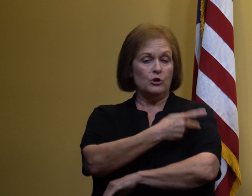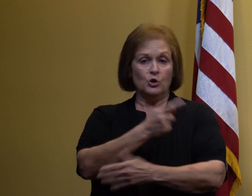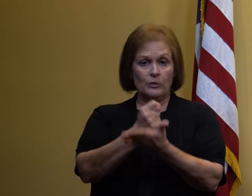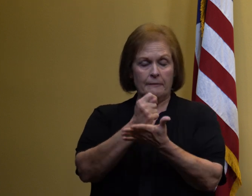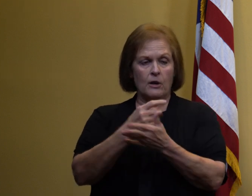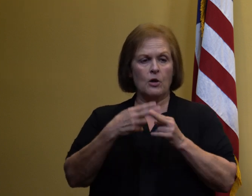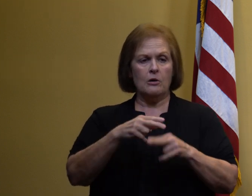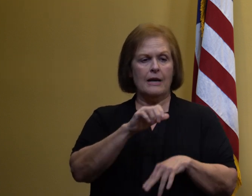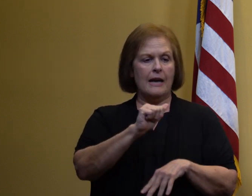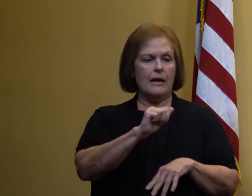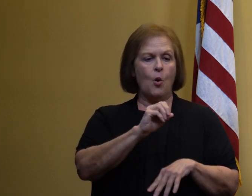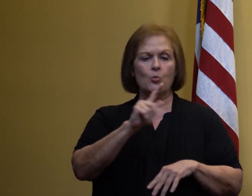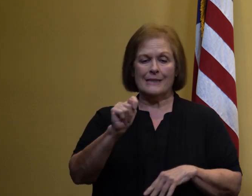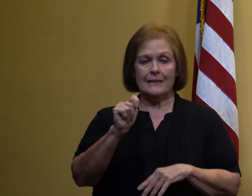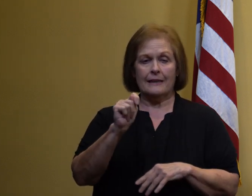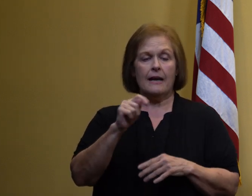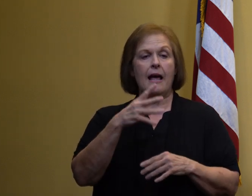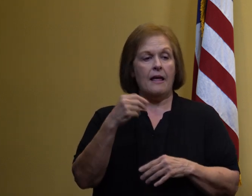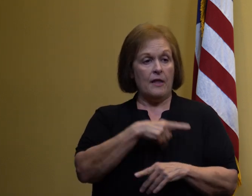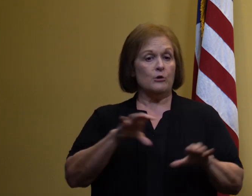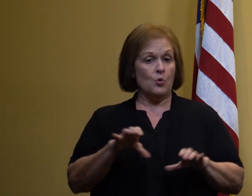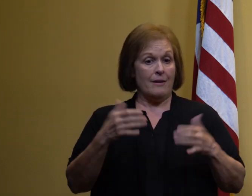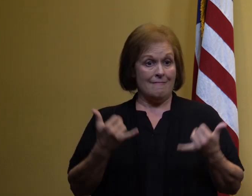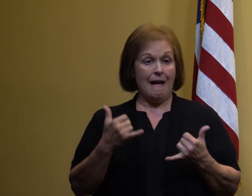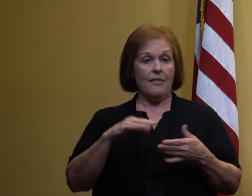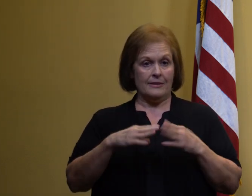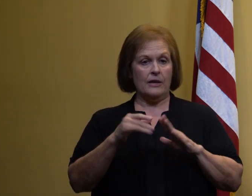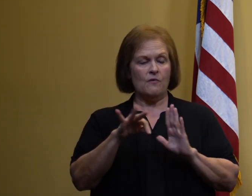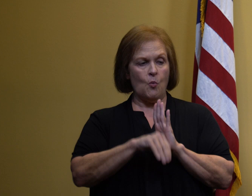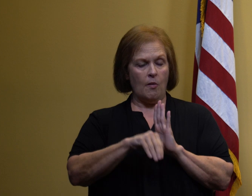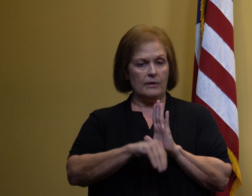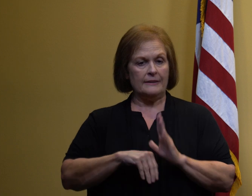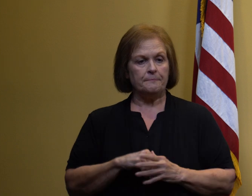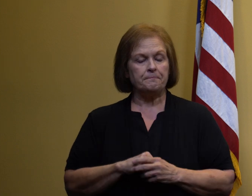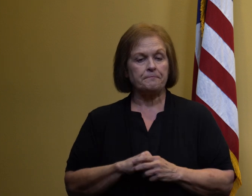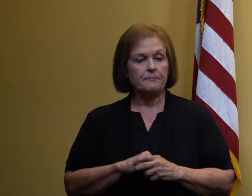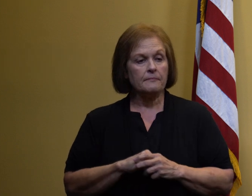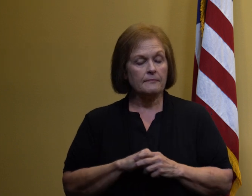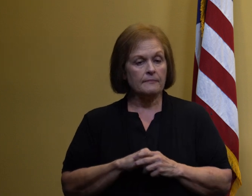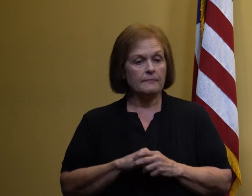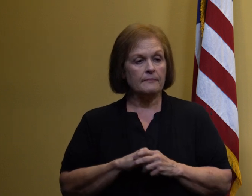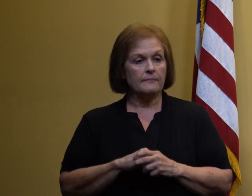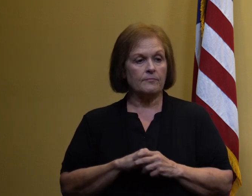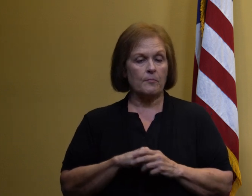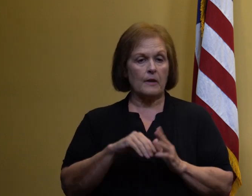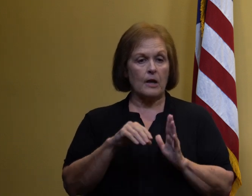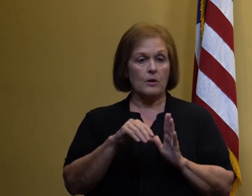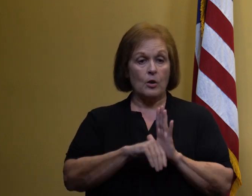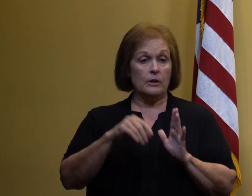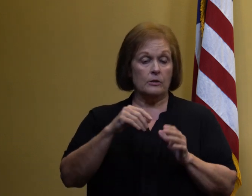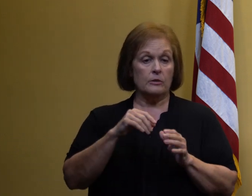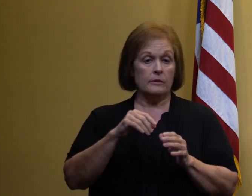they call AOT, and they're launching it in the city of New Orleans. The New Orleans